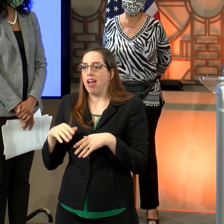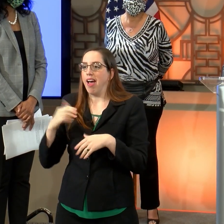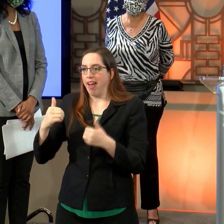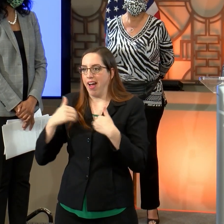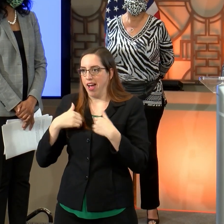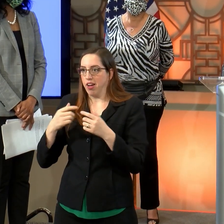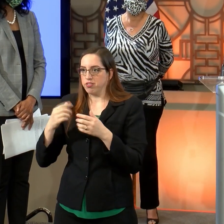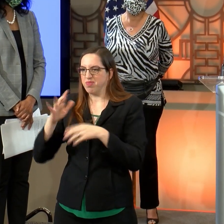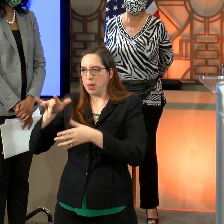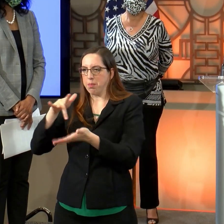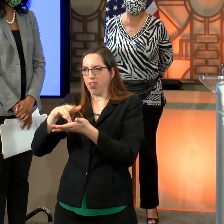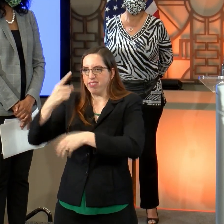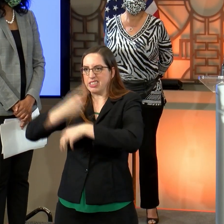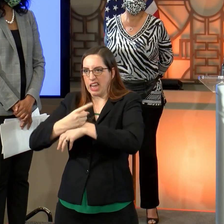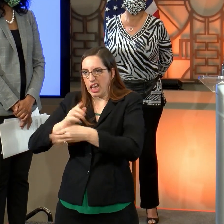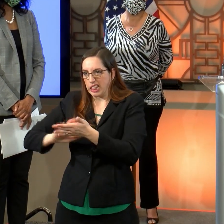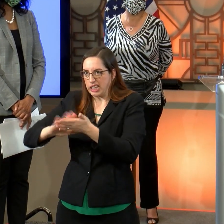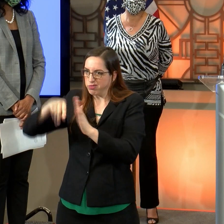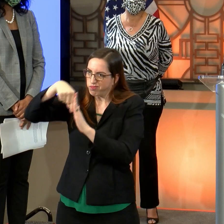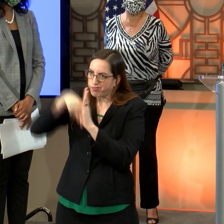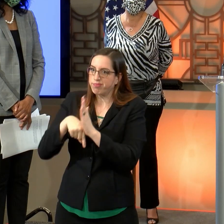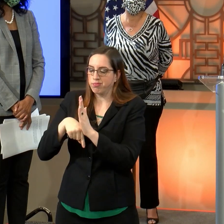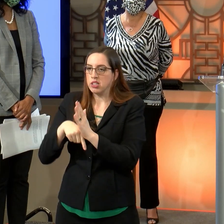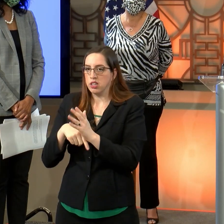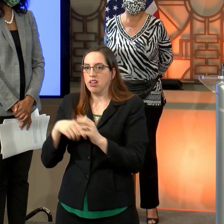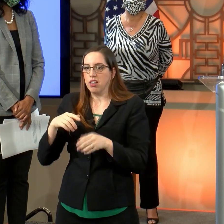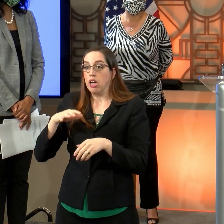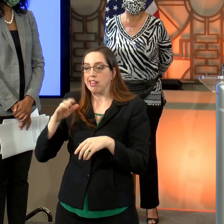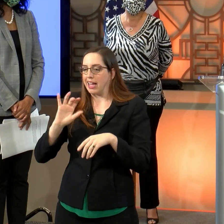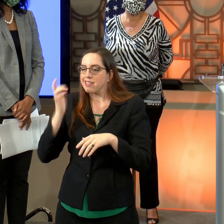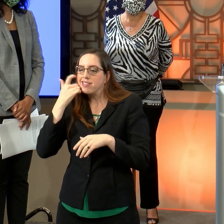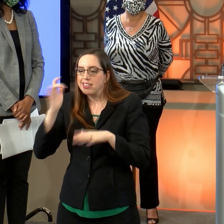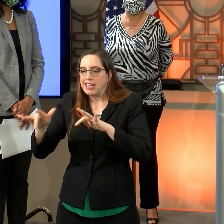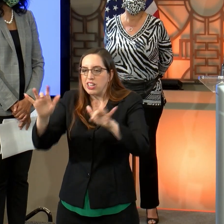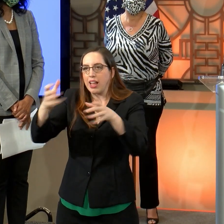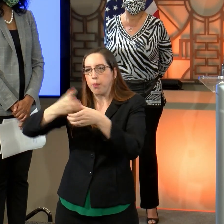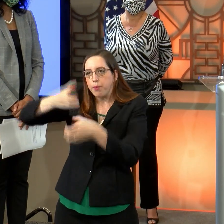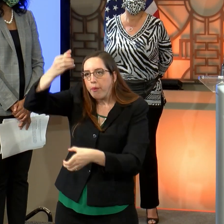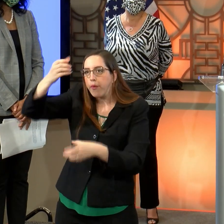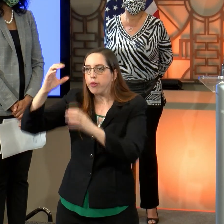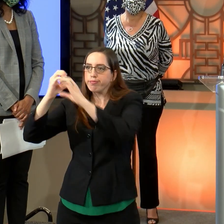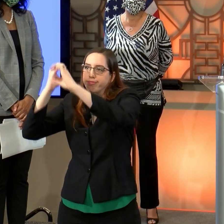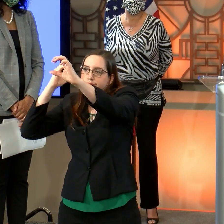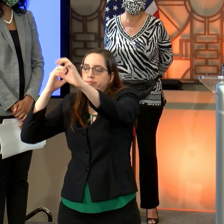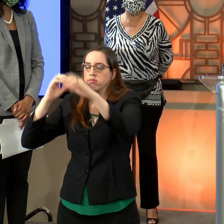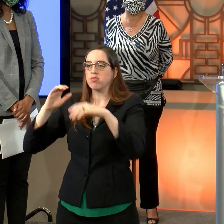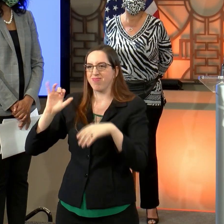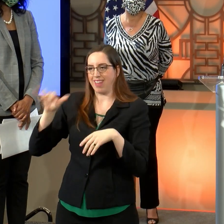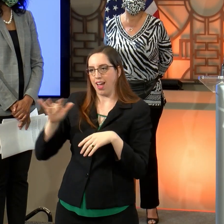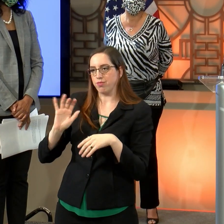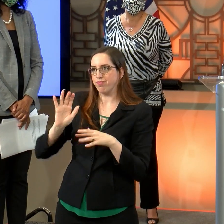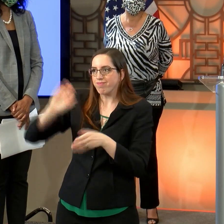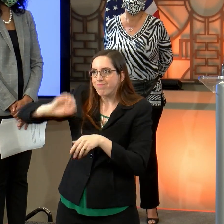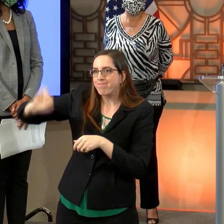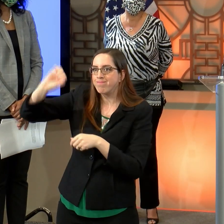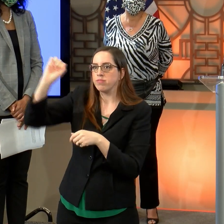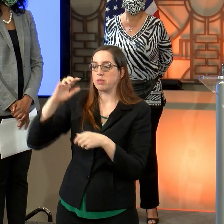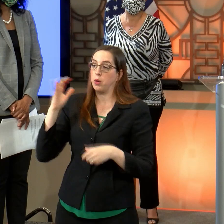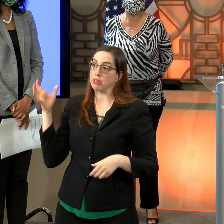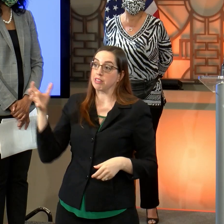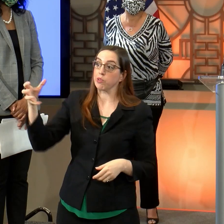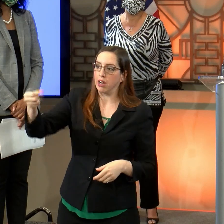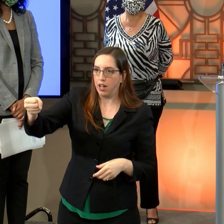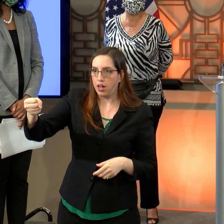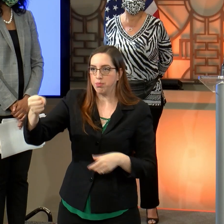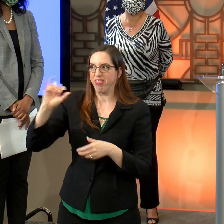to vehicles with an emphasis on frequently touched surfaces, like the poles on the rail line, for example, that you grab onto